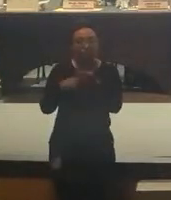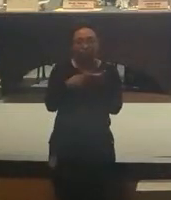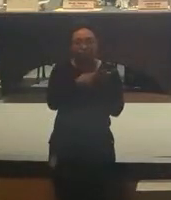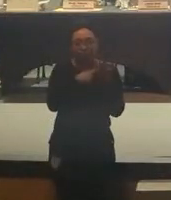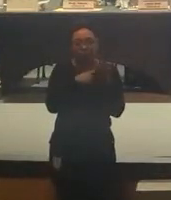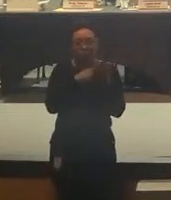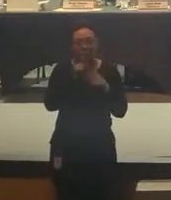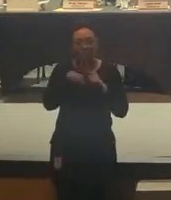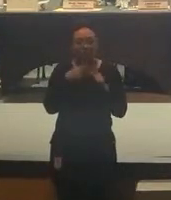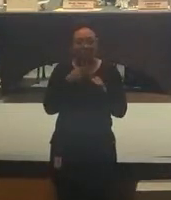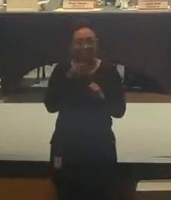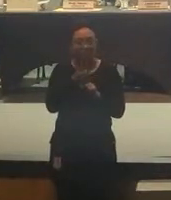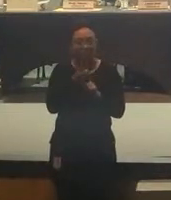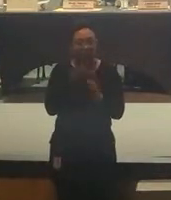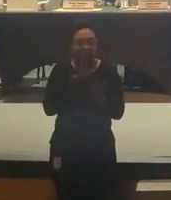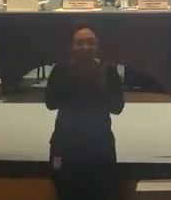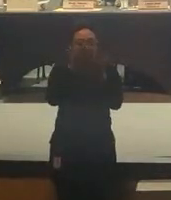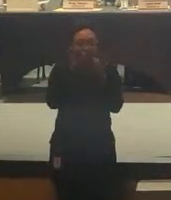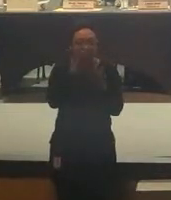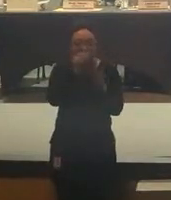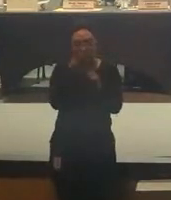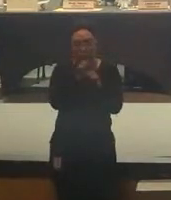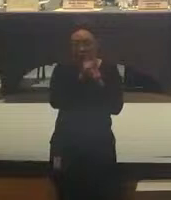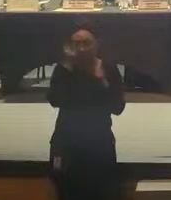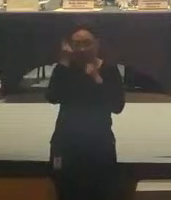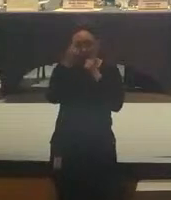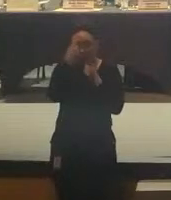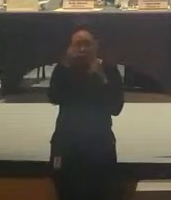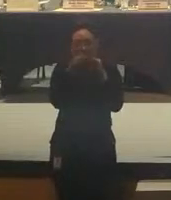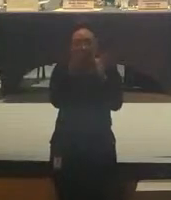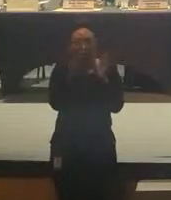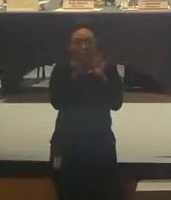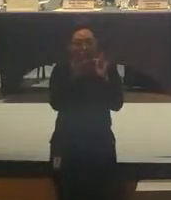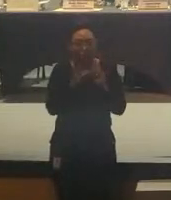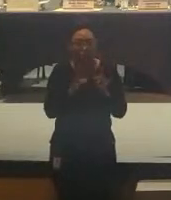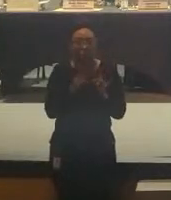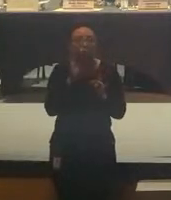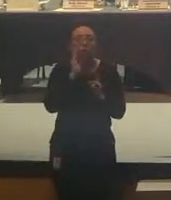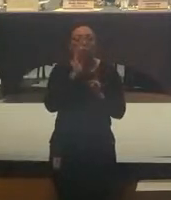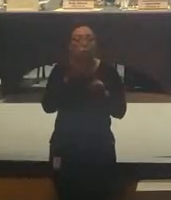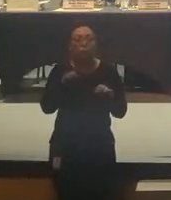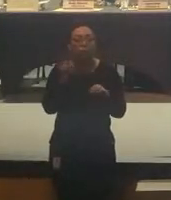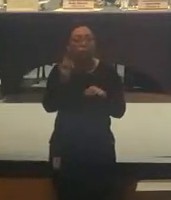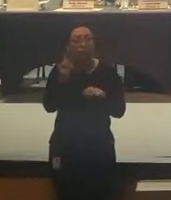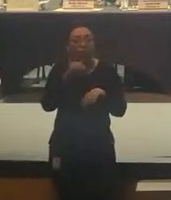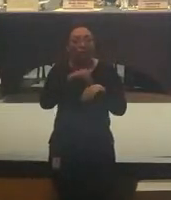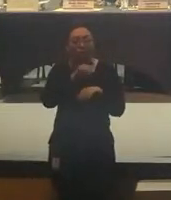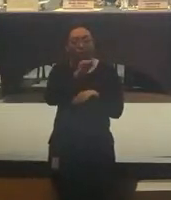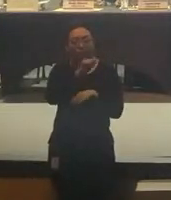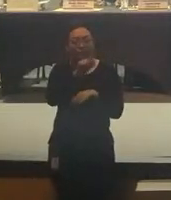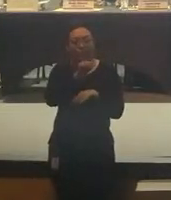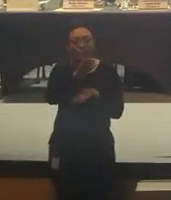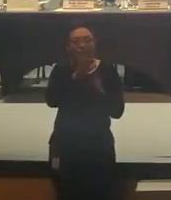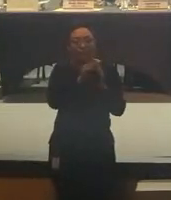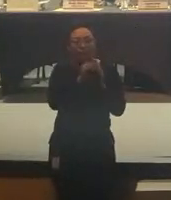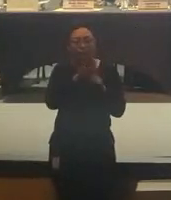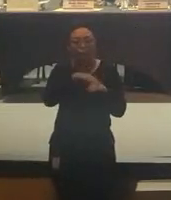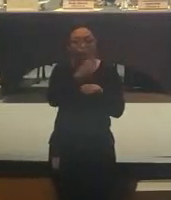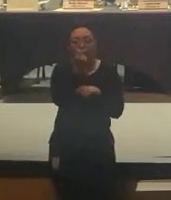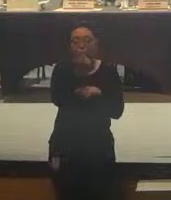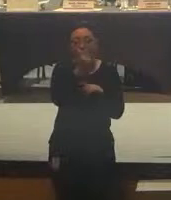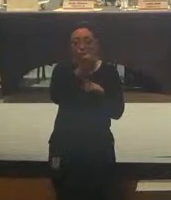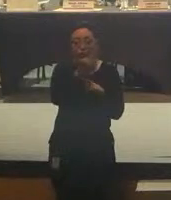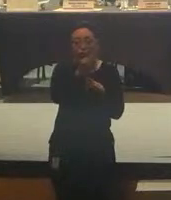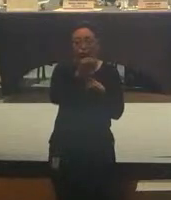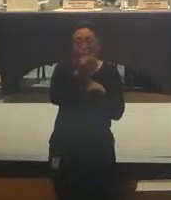Discussion of the proposals and consideration of public comment will be held at the AZAC meeting on Tuesday,